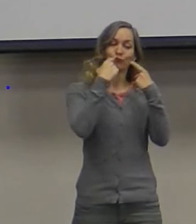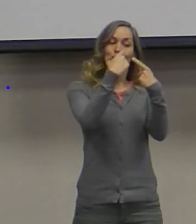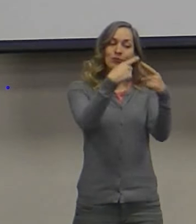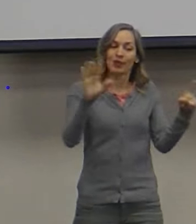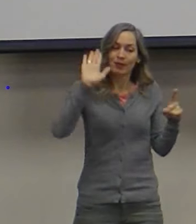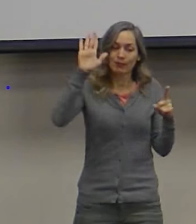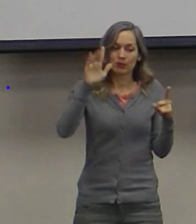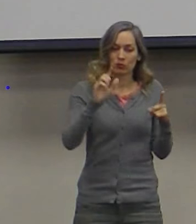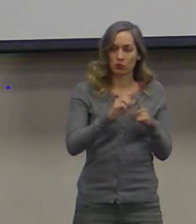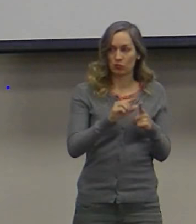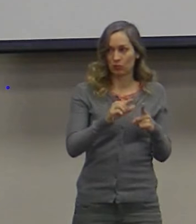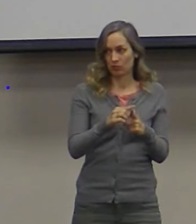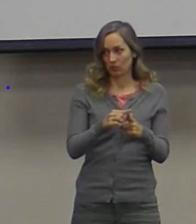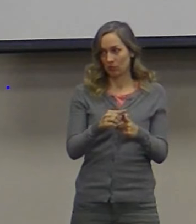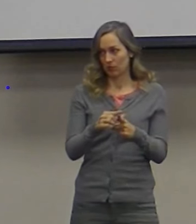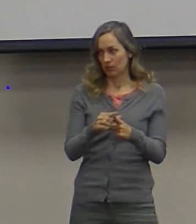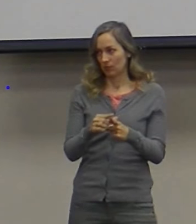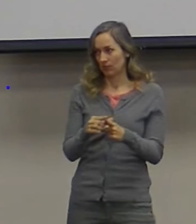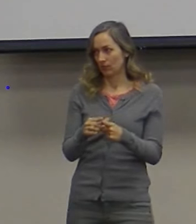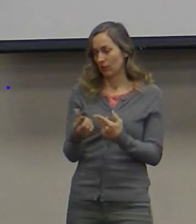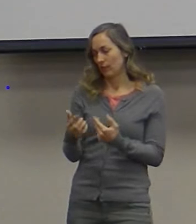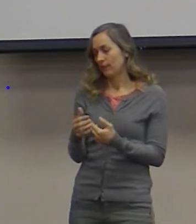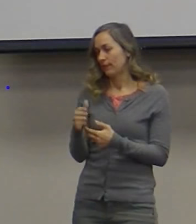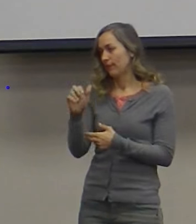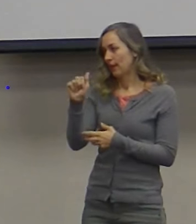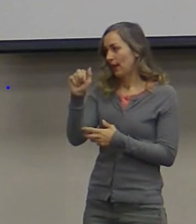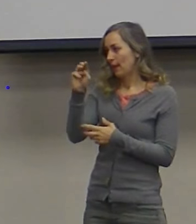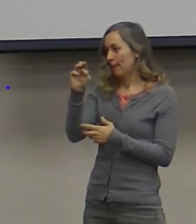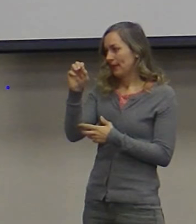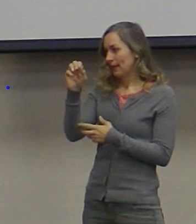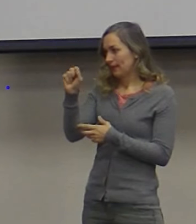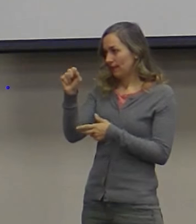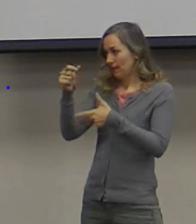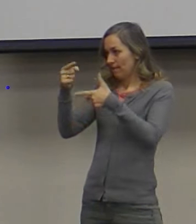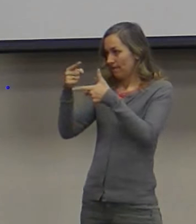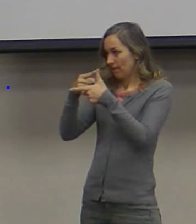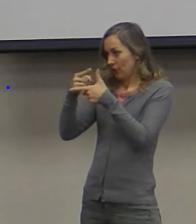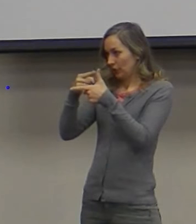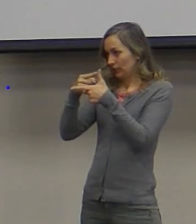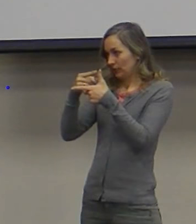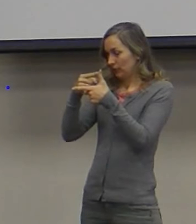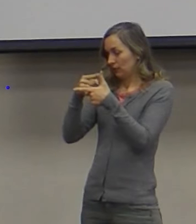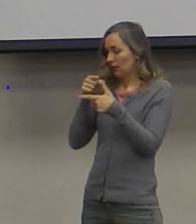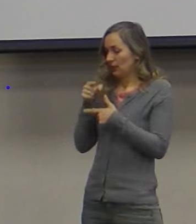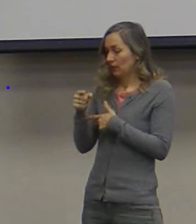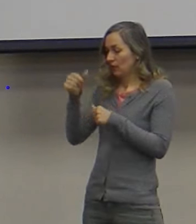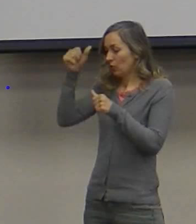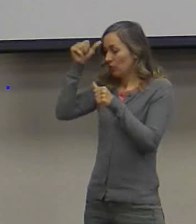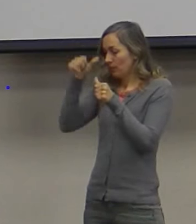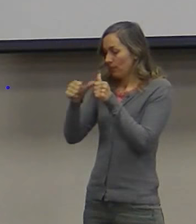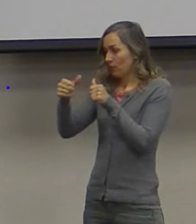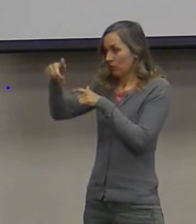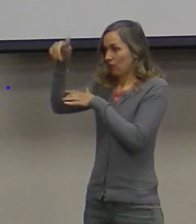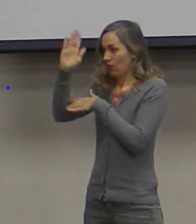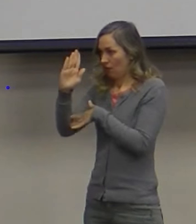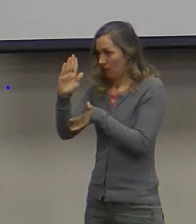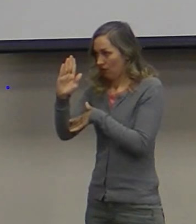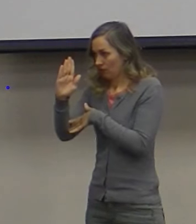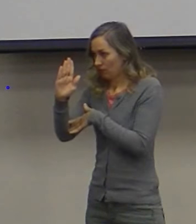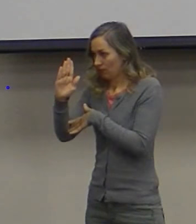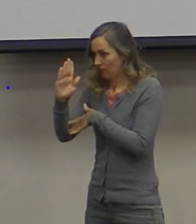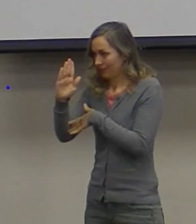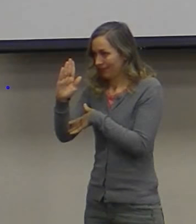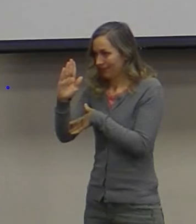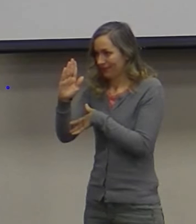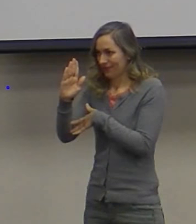Amos did a couple of things here. First of all, he remembered God. In the face of opposition and everything else in